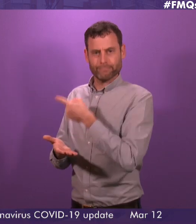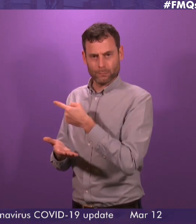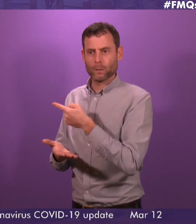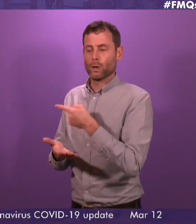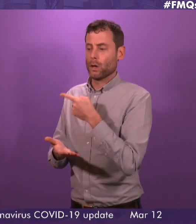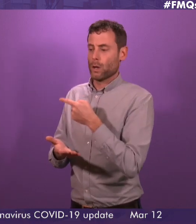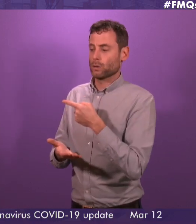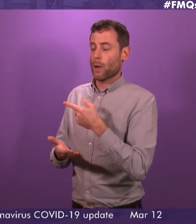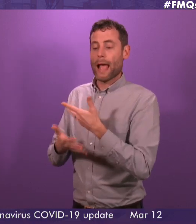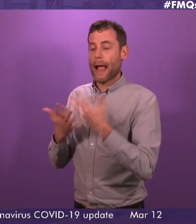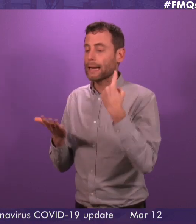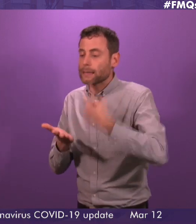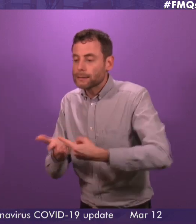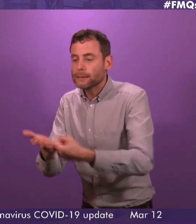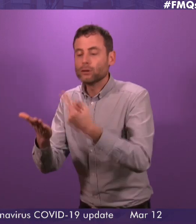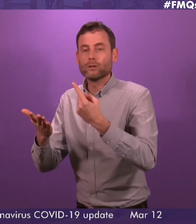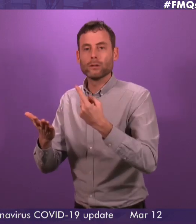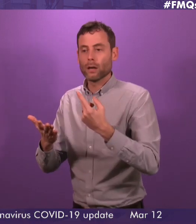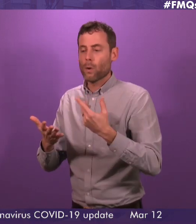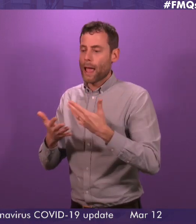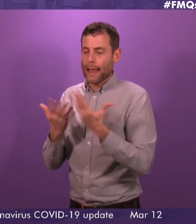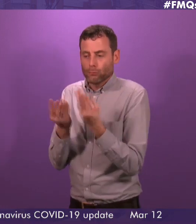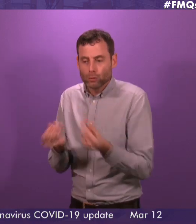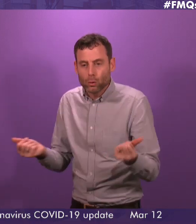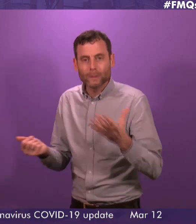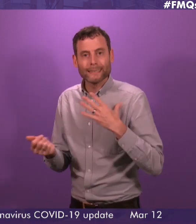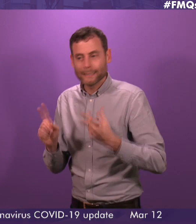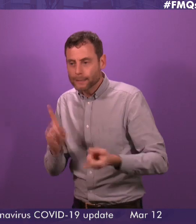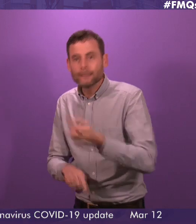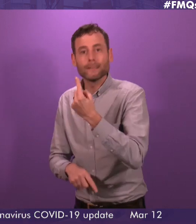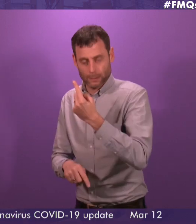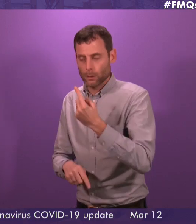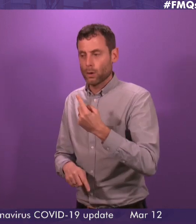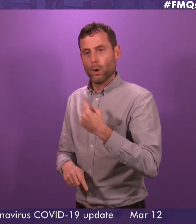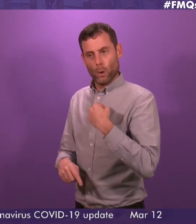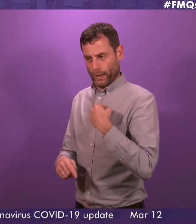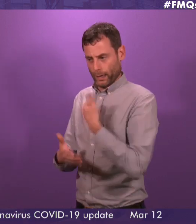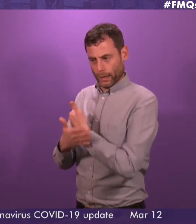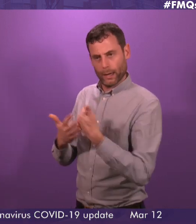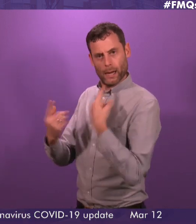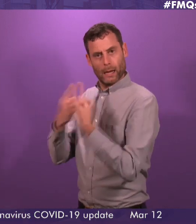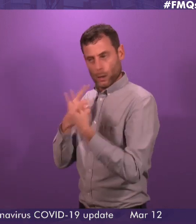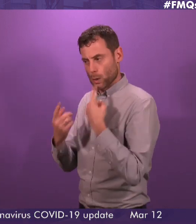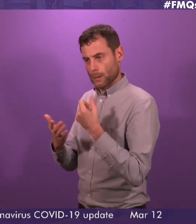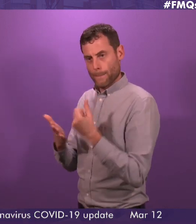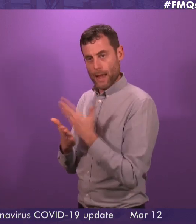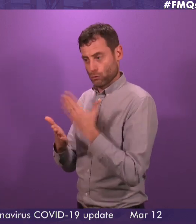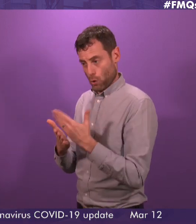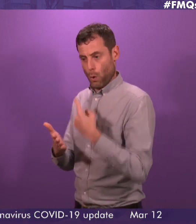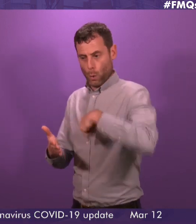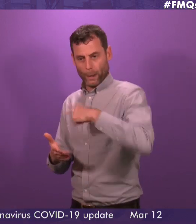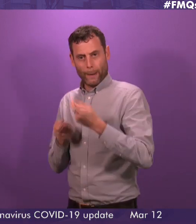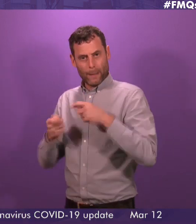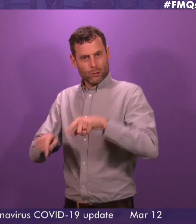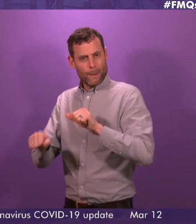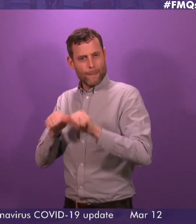the resources and other steps that are needed in order to ensure that we can manage this situation as best we can. And